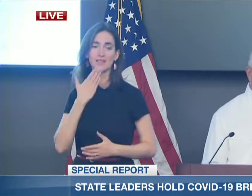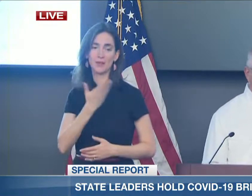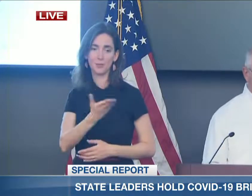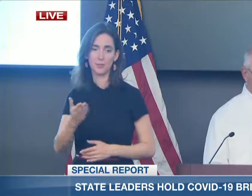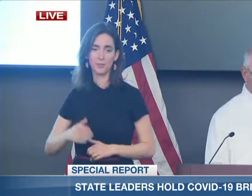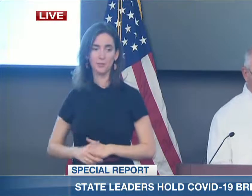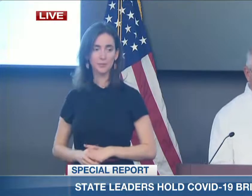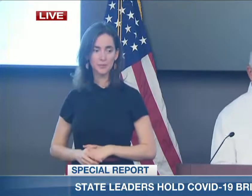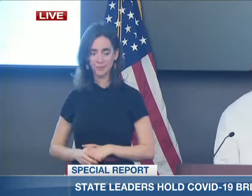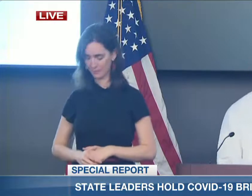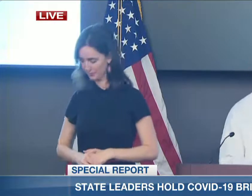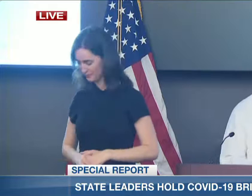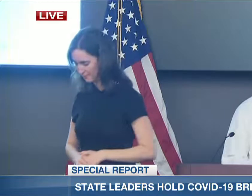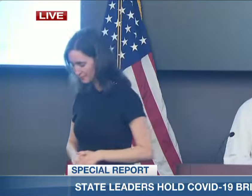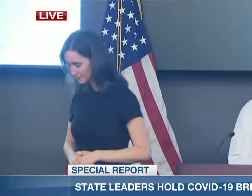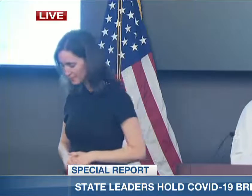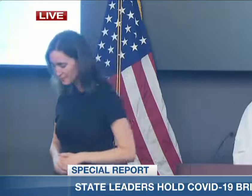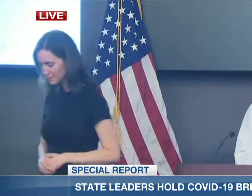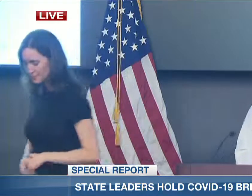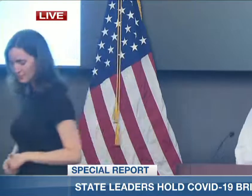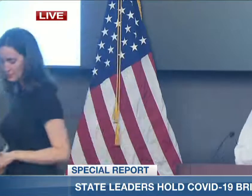Thank you.